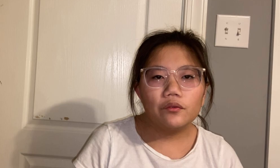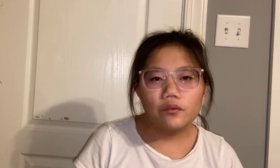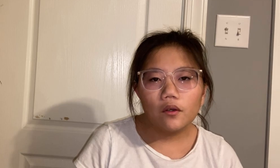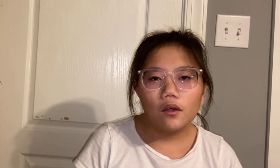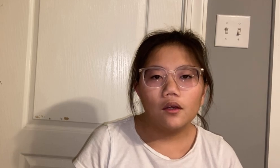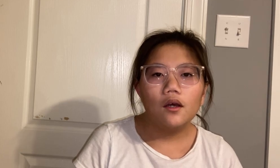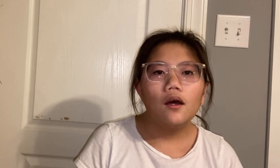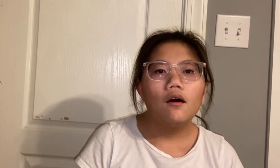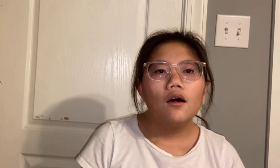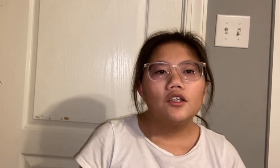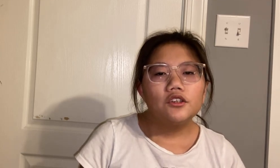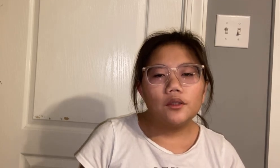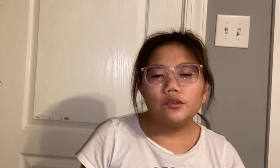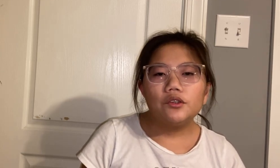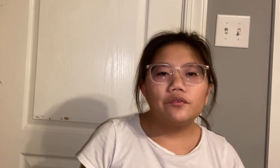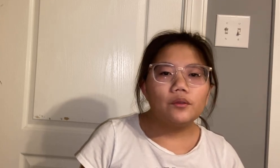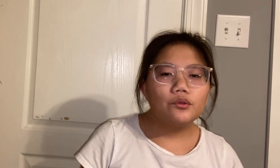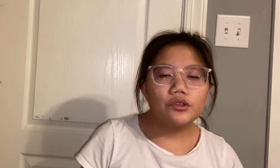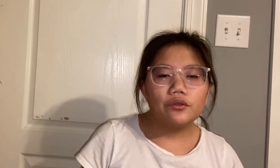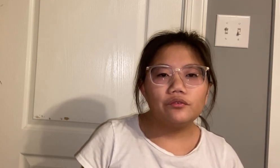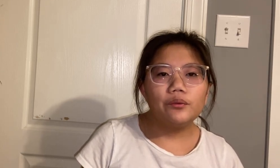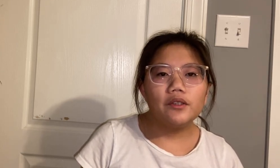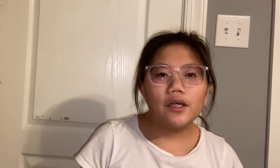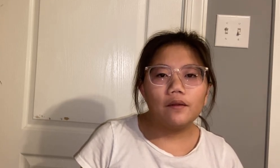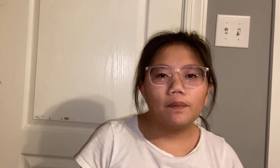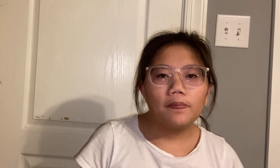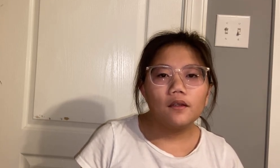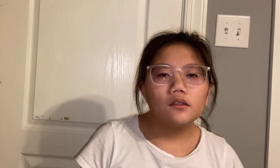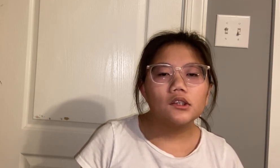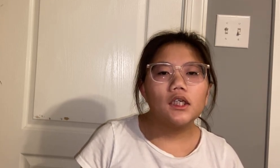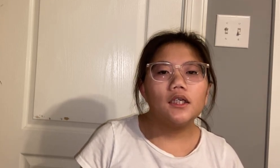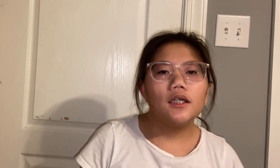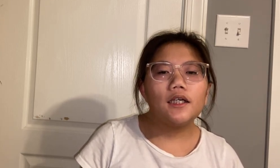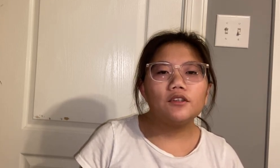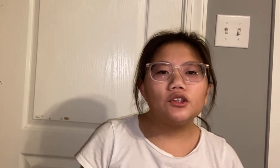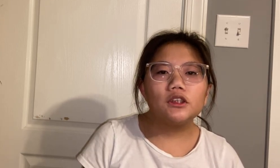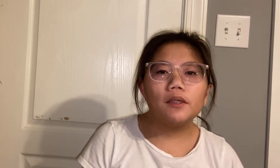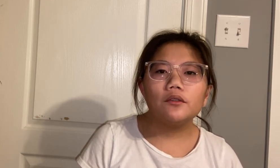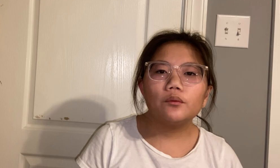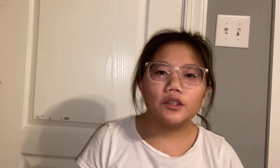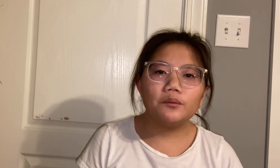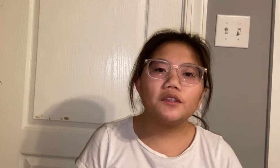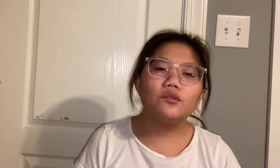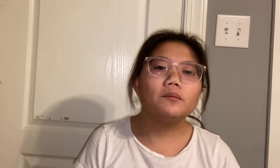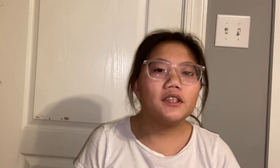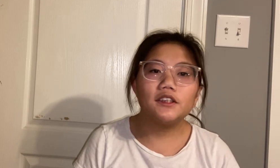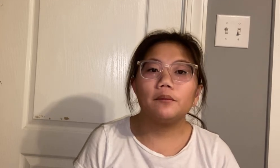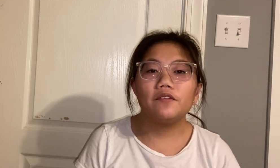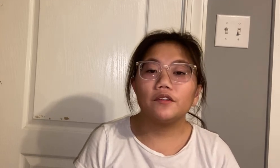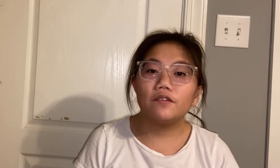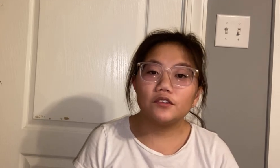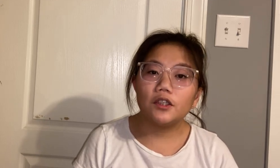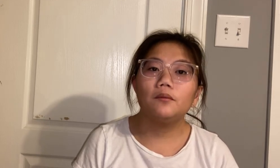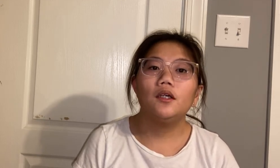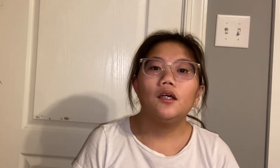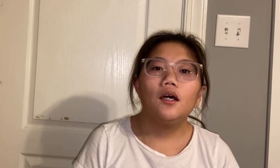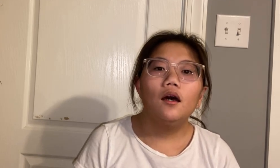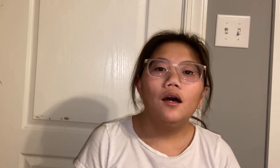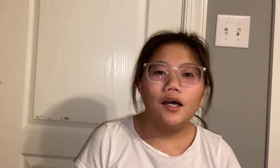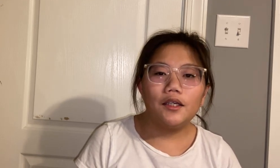i want you to film yourself doing that and i want you to smile the way you would if you were meeting somebody for the first time and